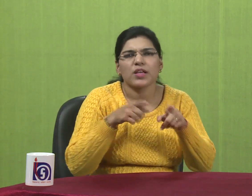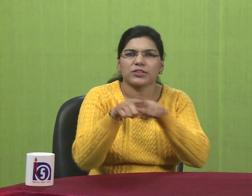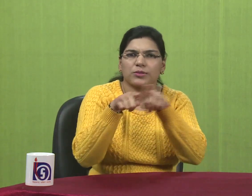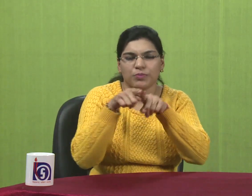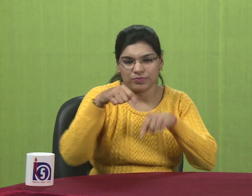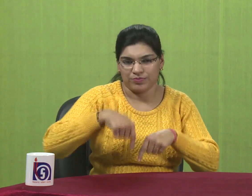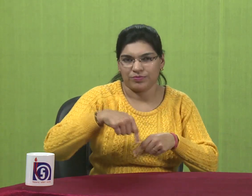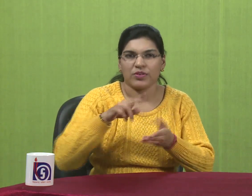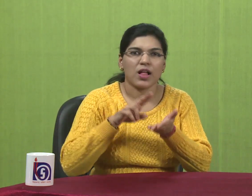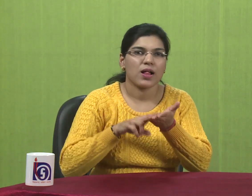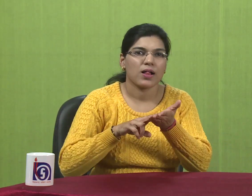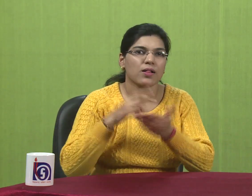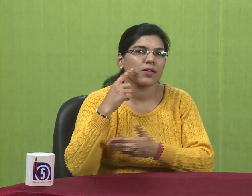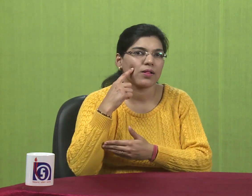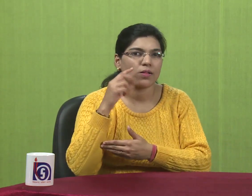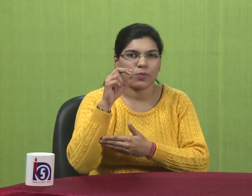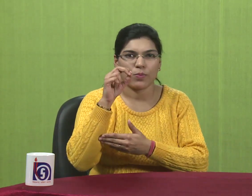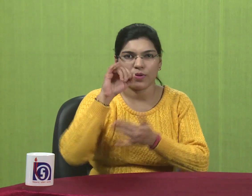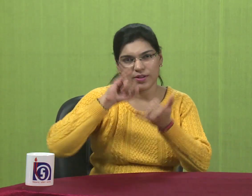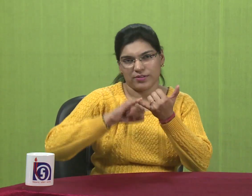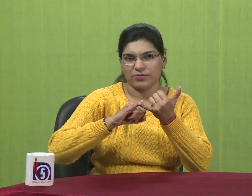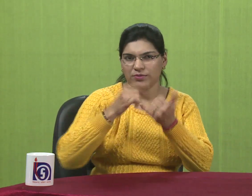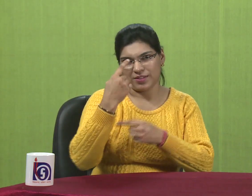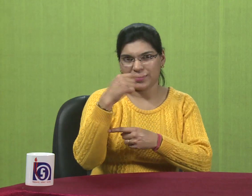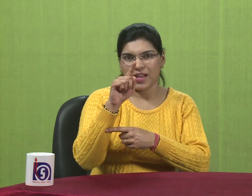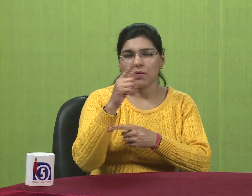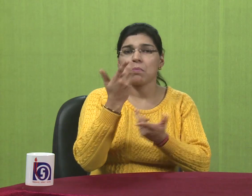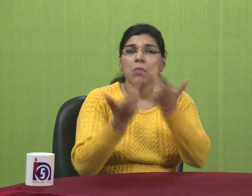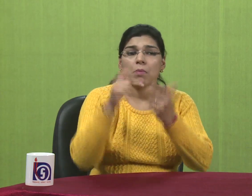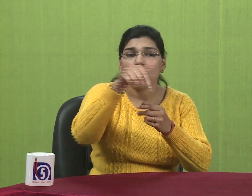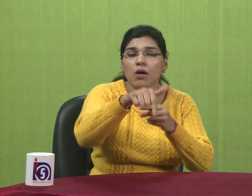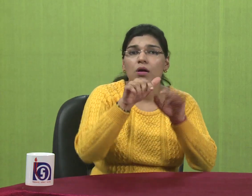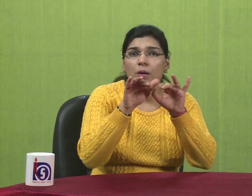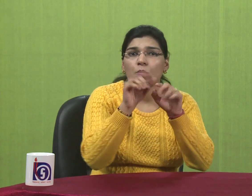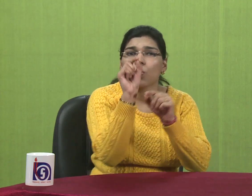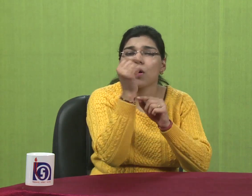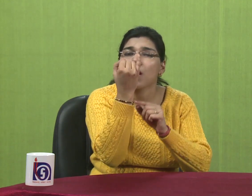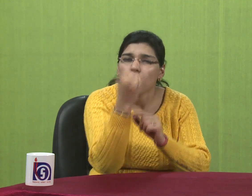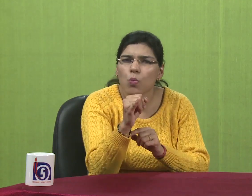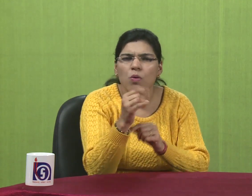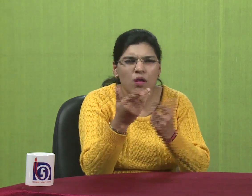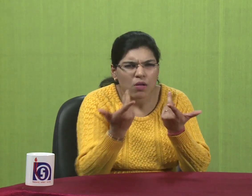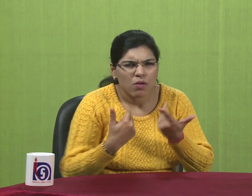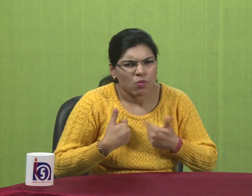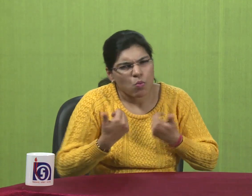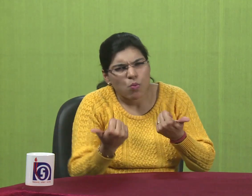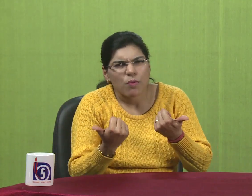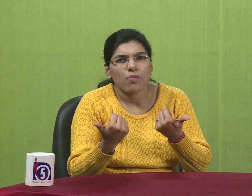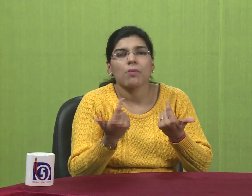And coming times it will not show error. So for example, if I put NIOS in the word, but